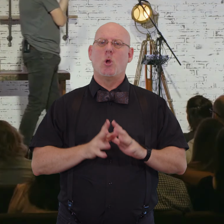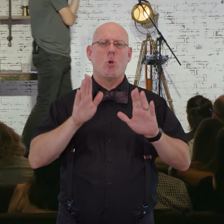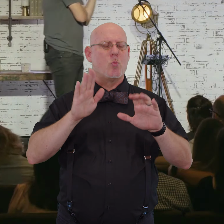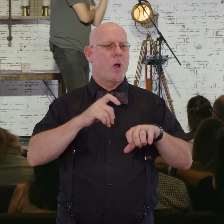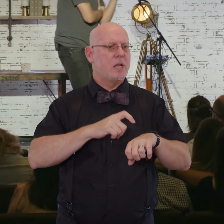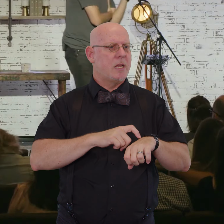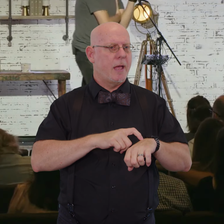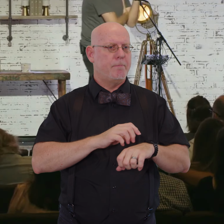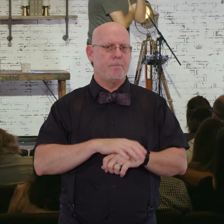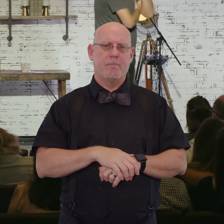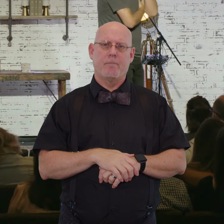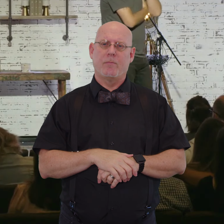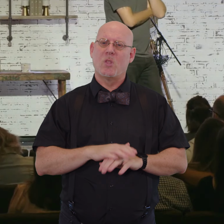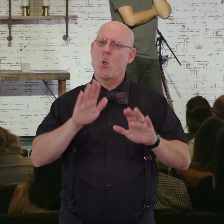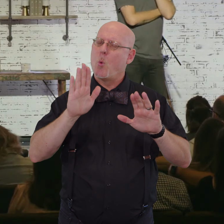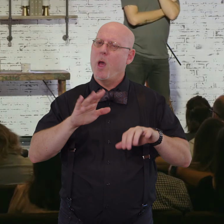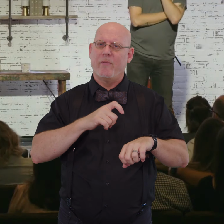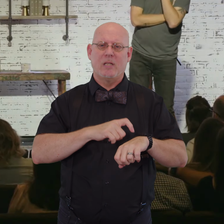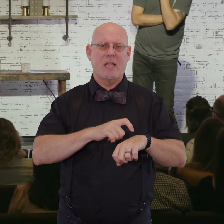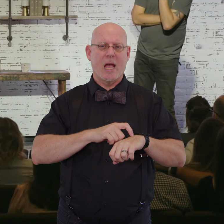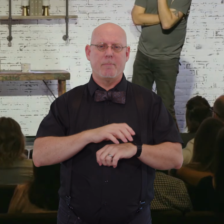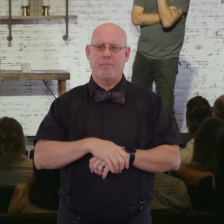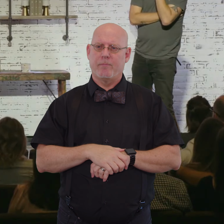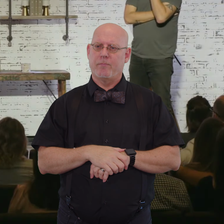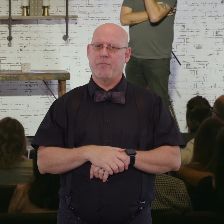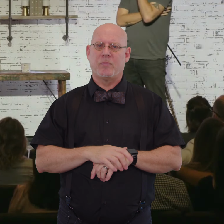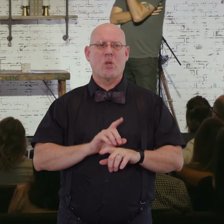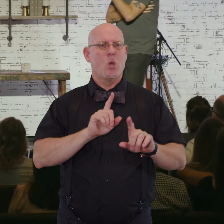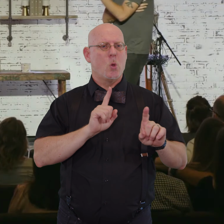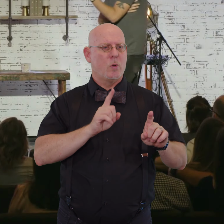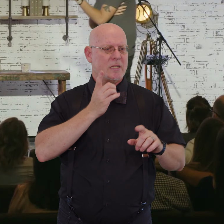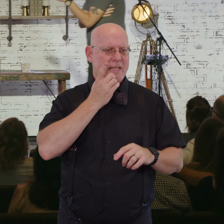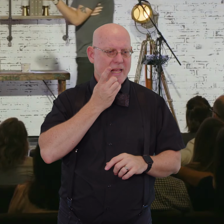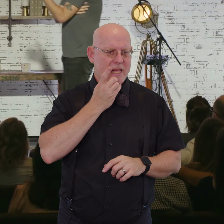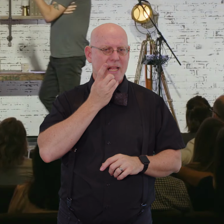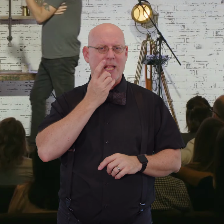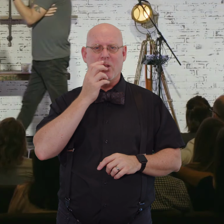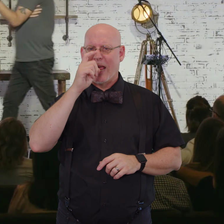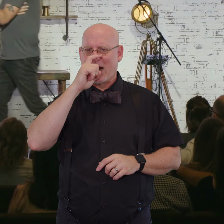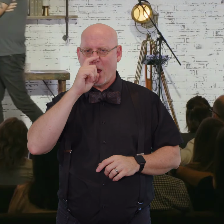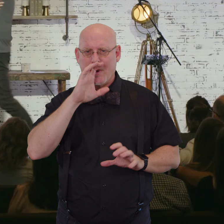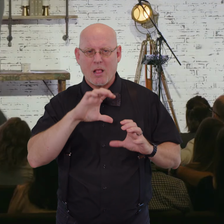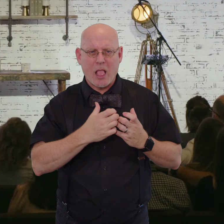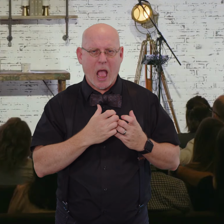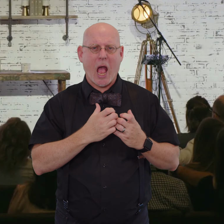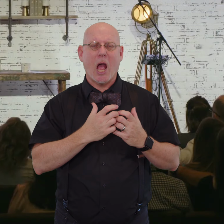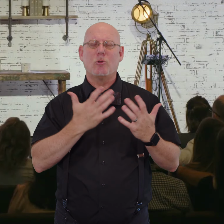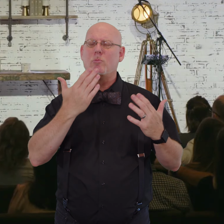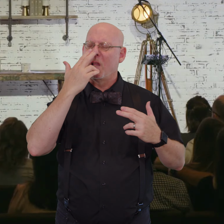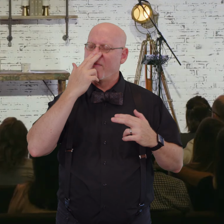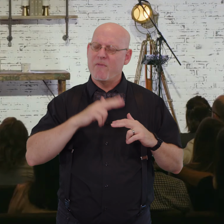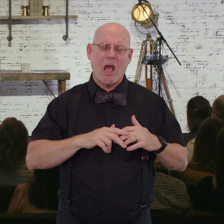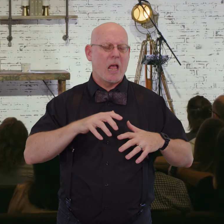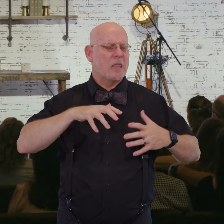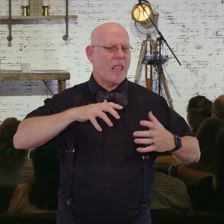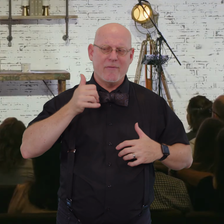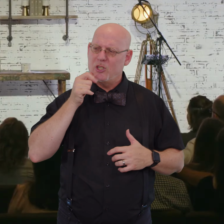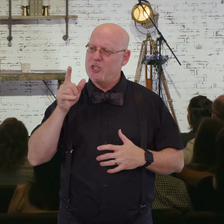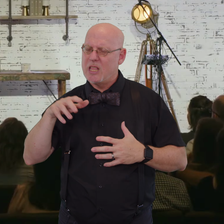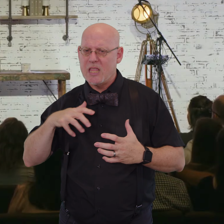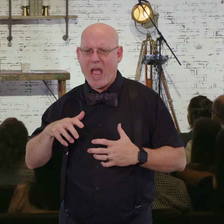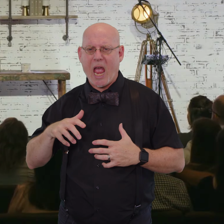I had a great time phenomenal time we went to dinner we went to a comedy club so much fun